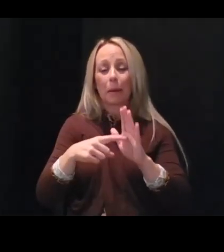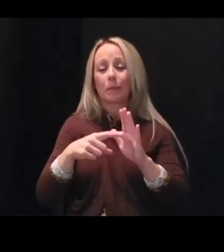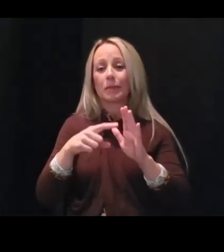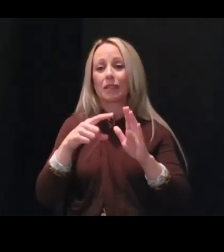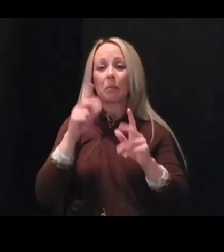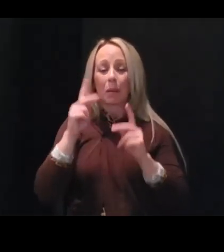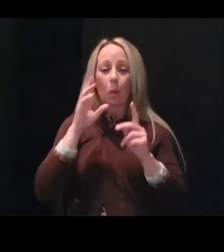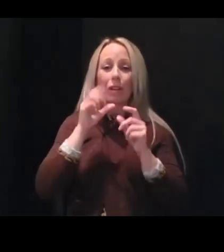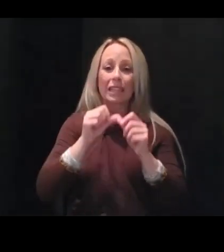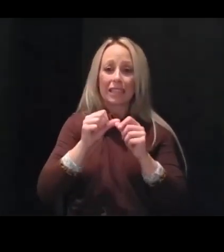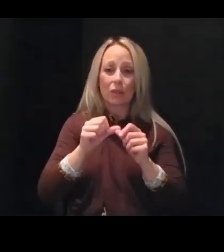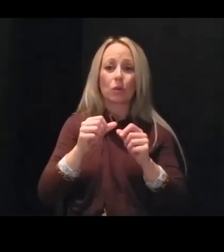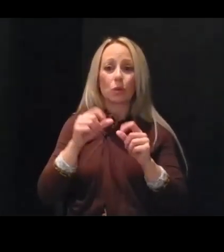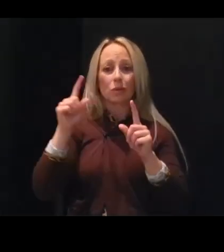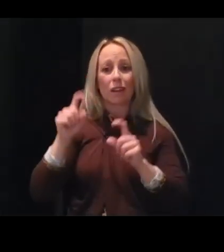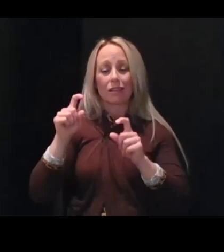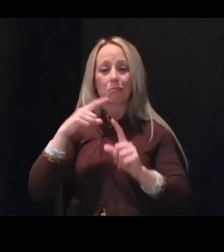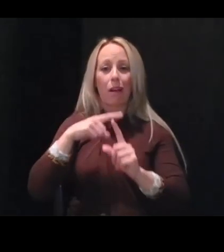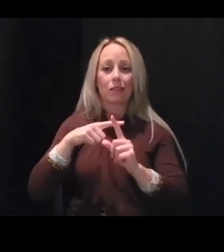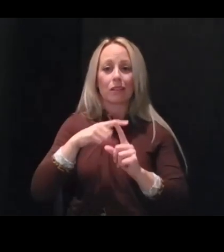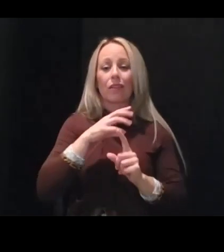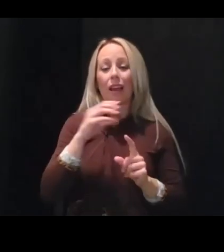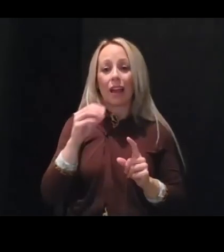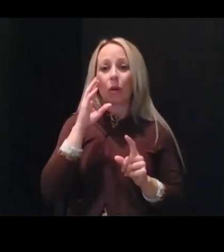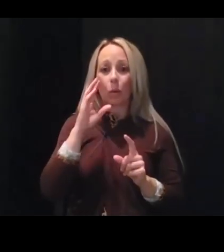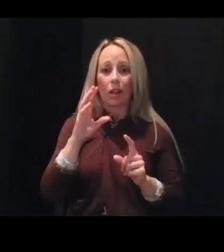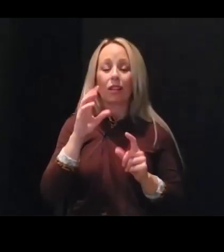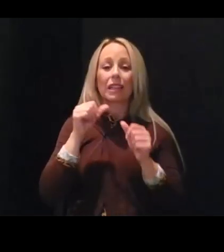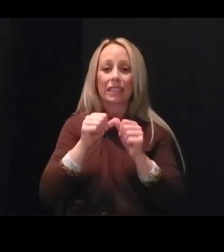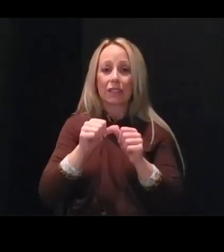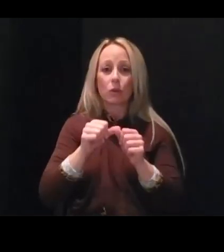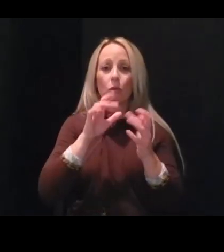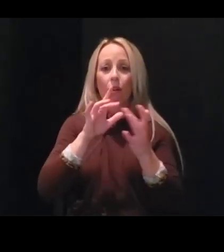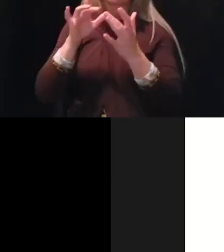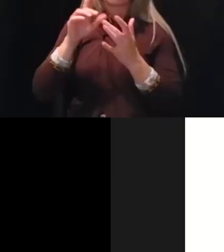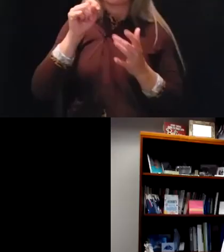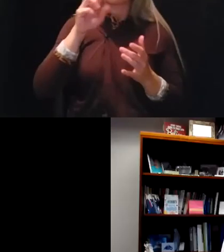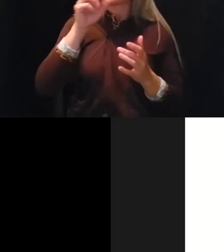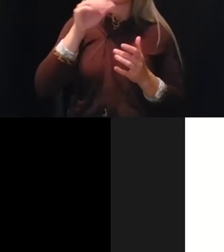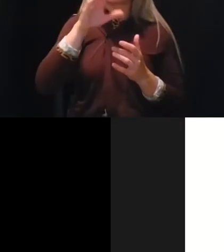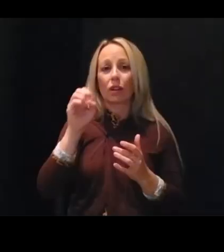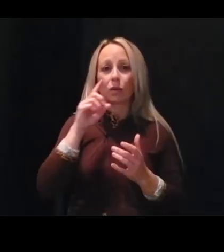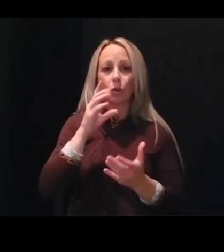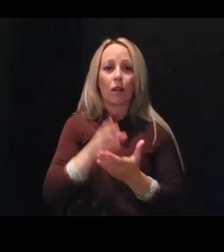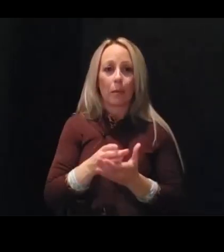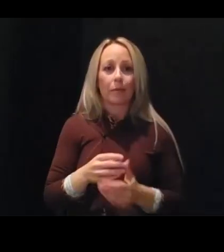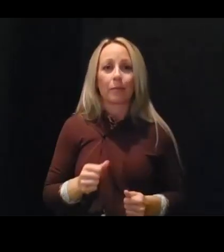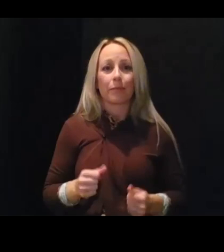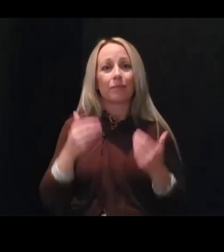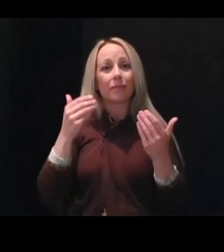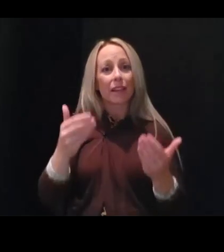and we will continue to contact trace to help stop it. And now I will turn it over to Amy Thoreson from Scutt